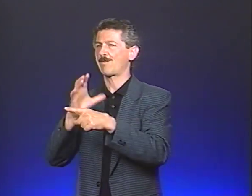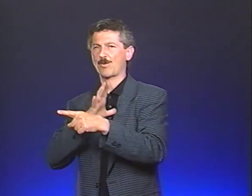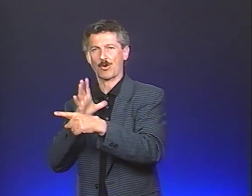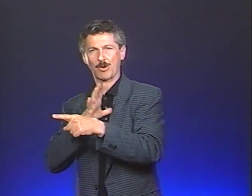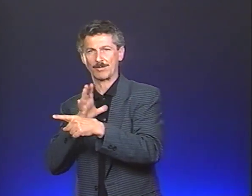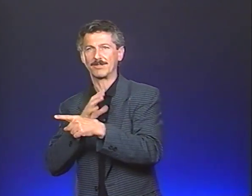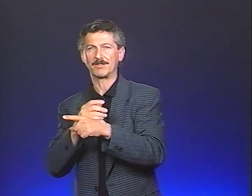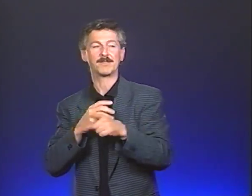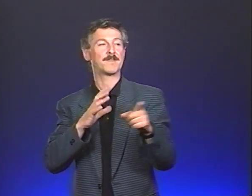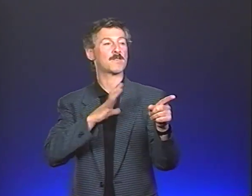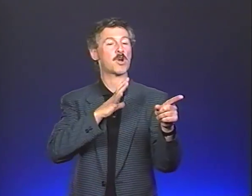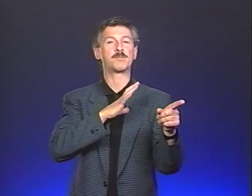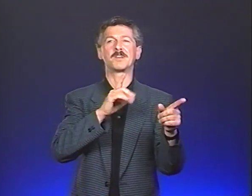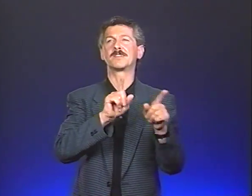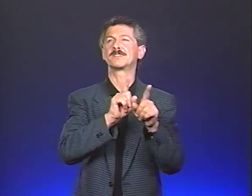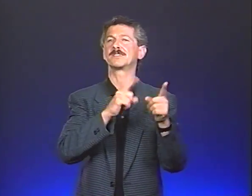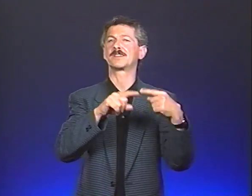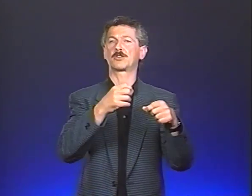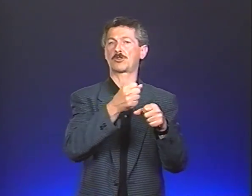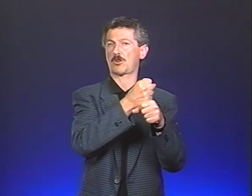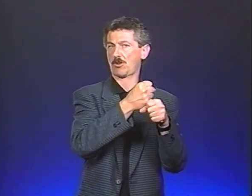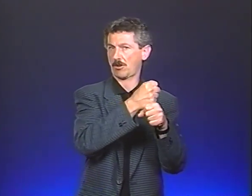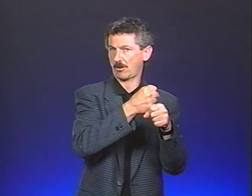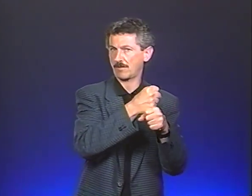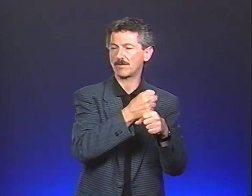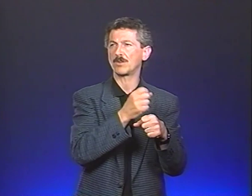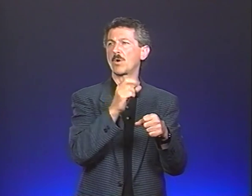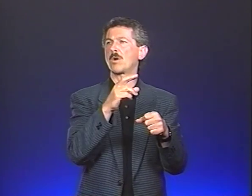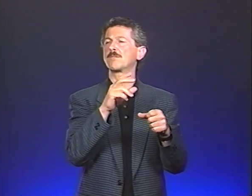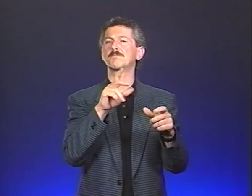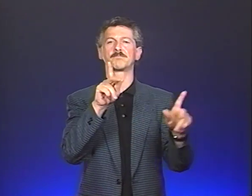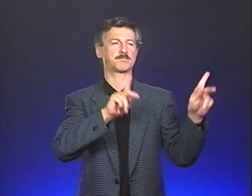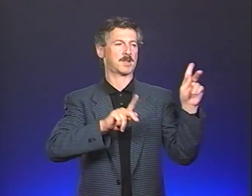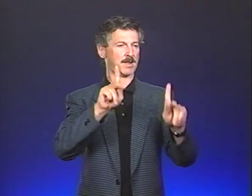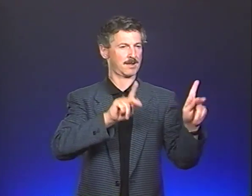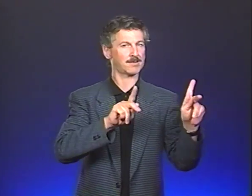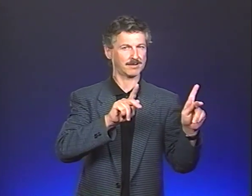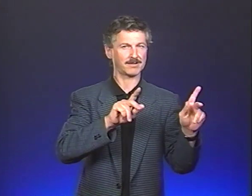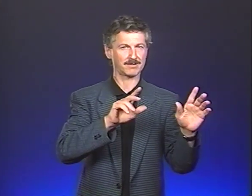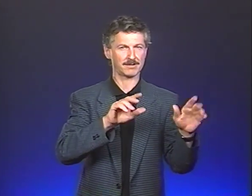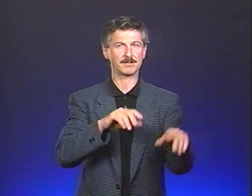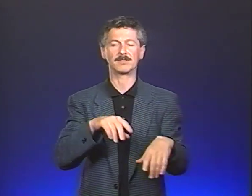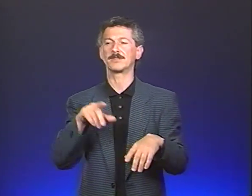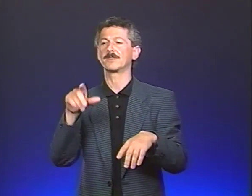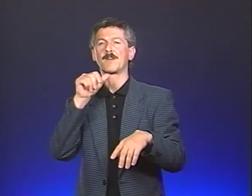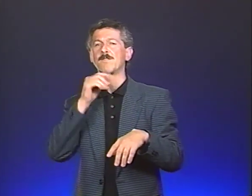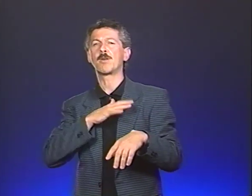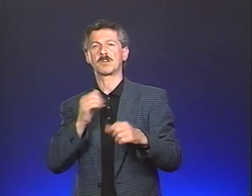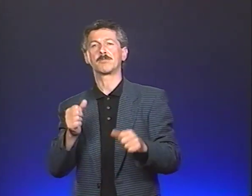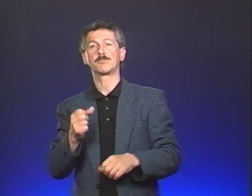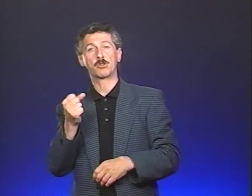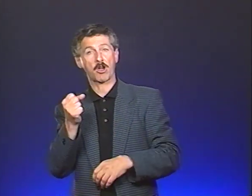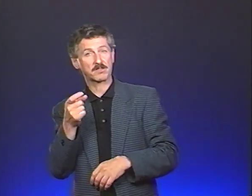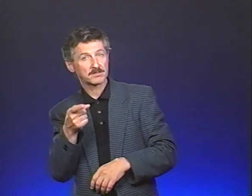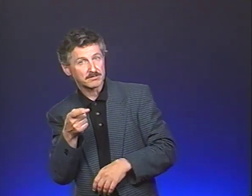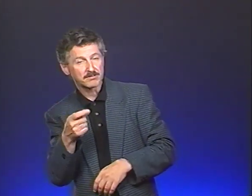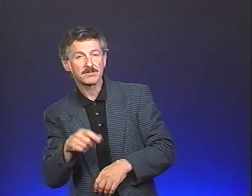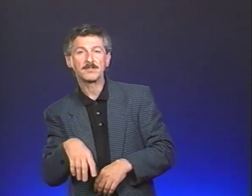Signs can be made formally or informally. For example, the signs coffee or people. More formally are made with two hands, but can